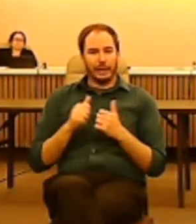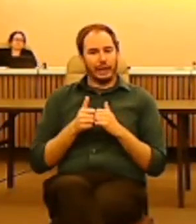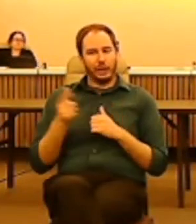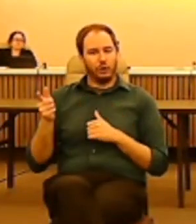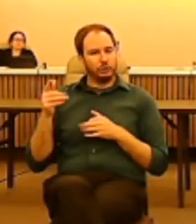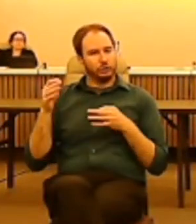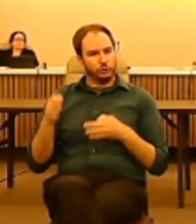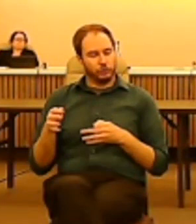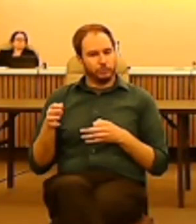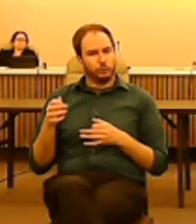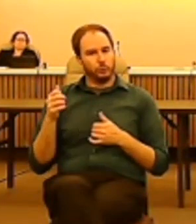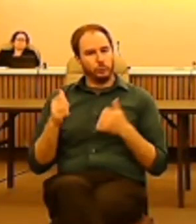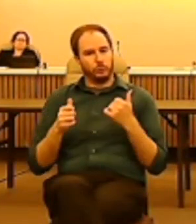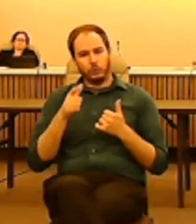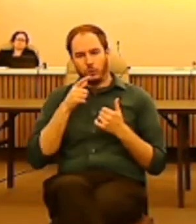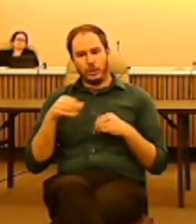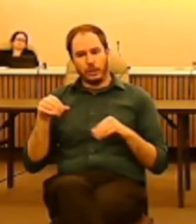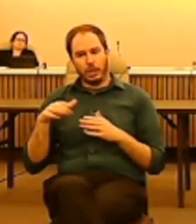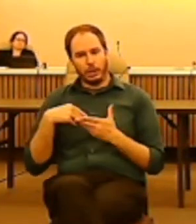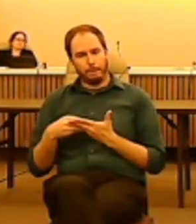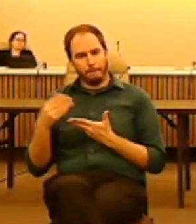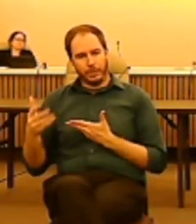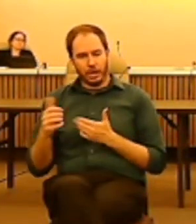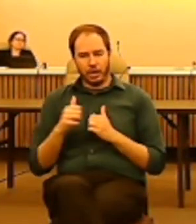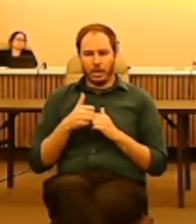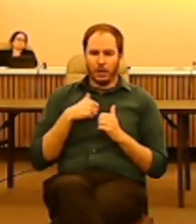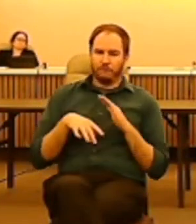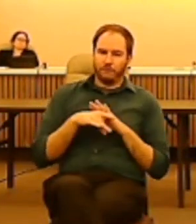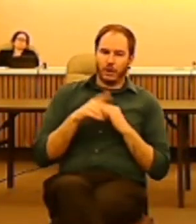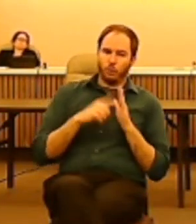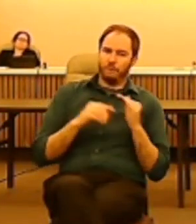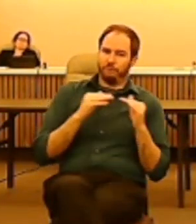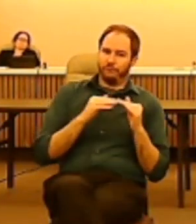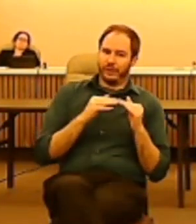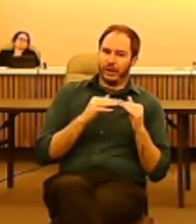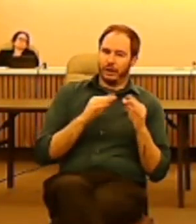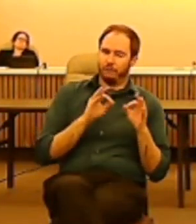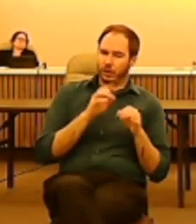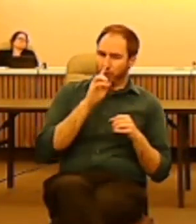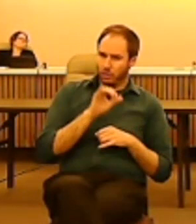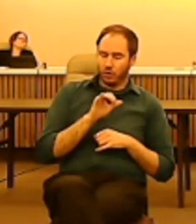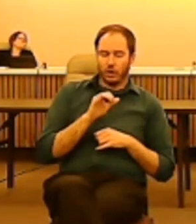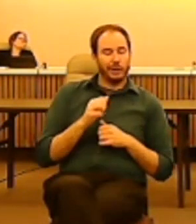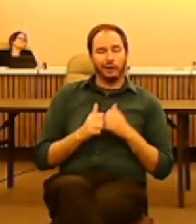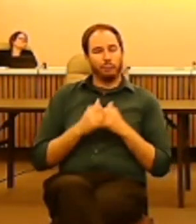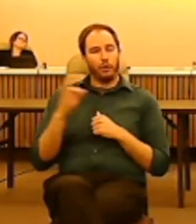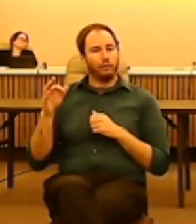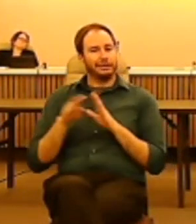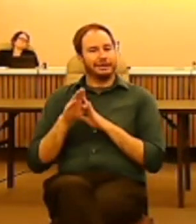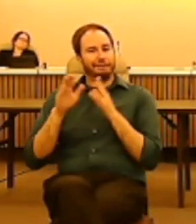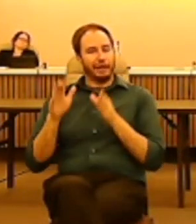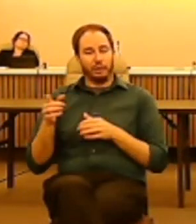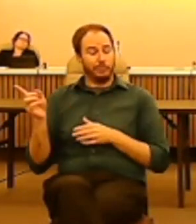make the determination as to whose land I'm going to buy, and how do I find what a fair market value is? A lot of the